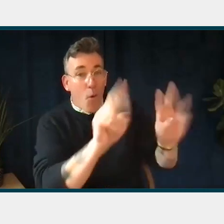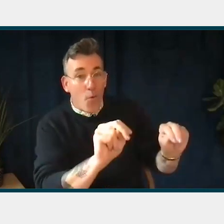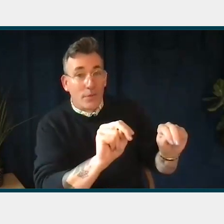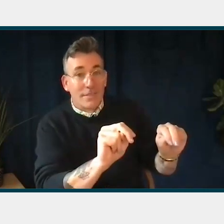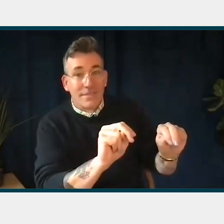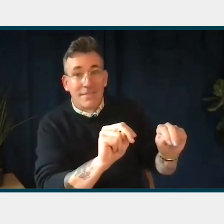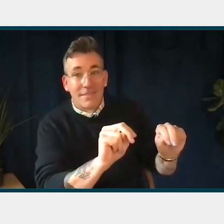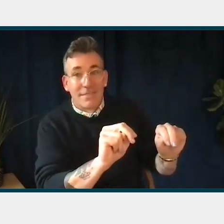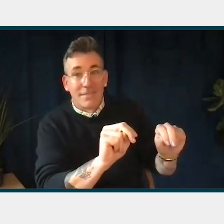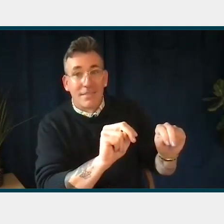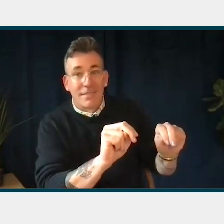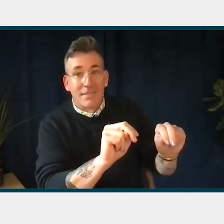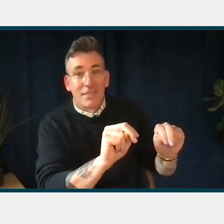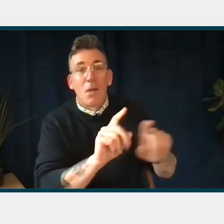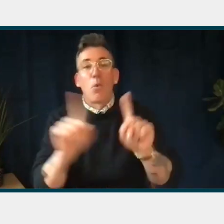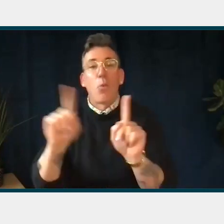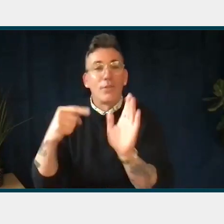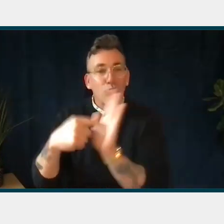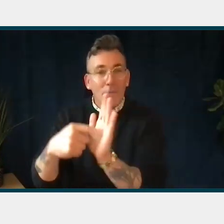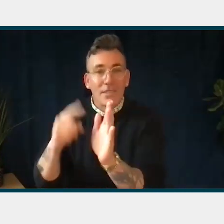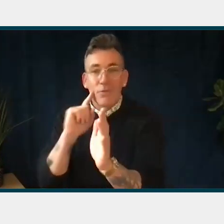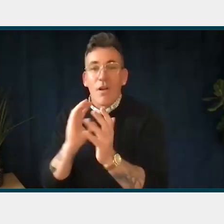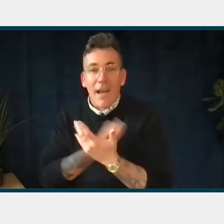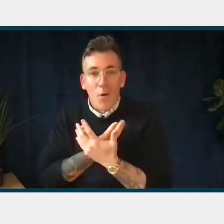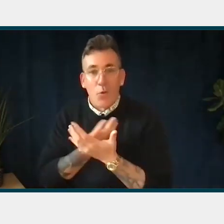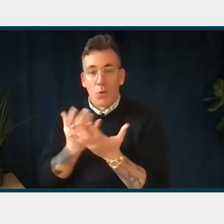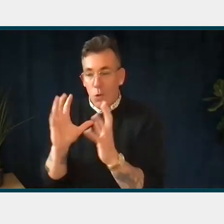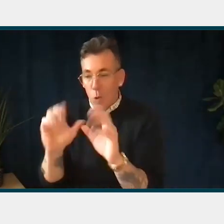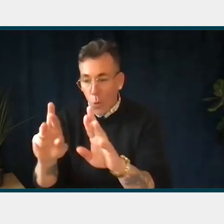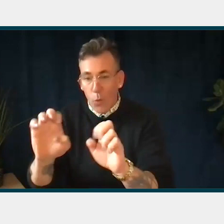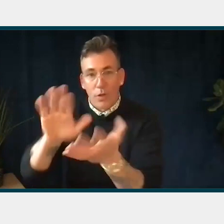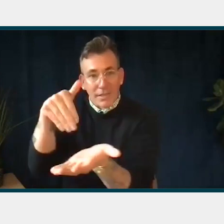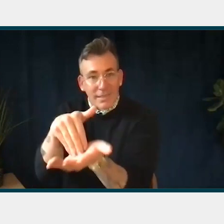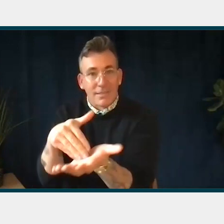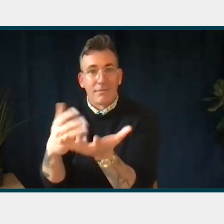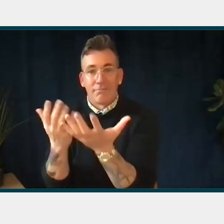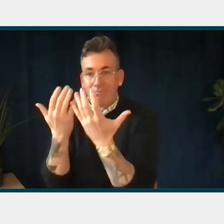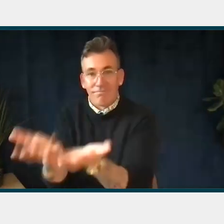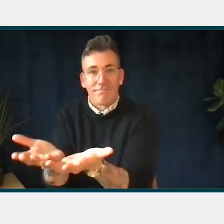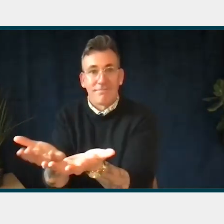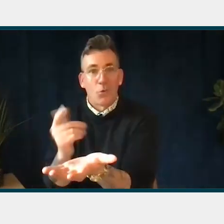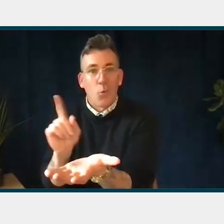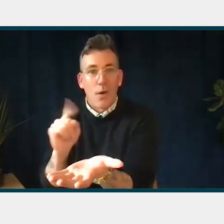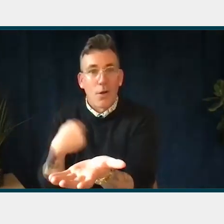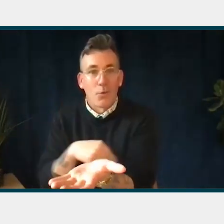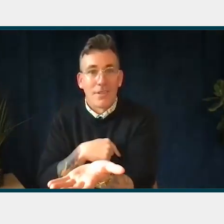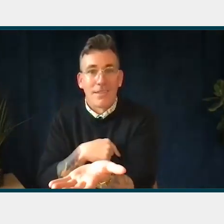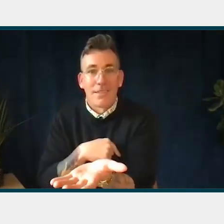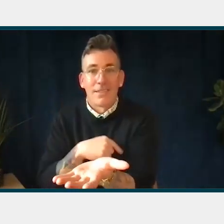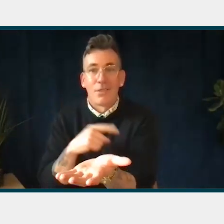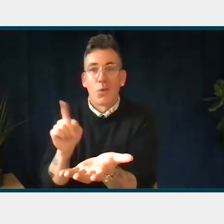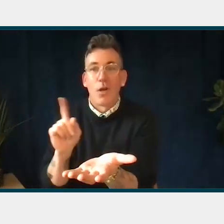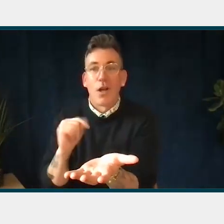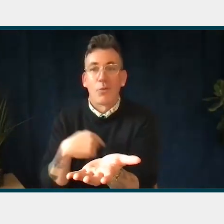And that doesn't mean that they're wrong on their own, right? That's not wrong on its own. But when it's used to represent something that's supposed to